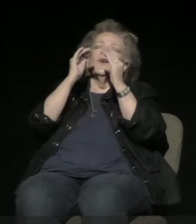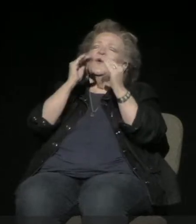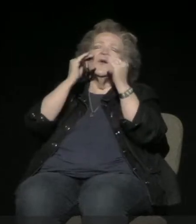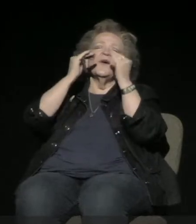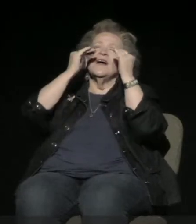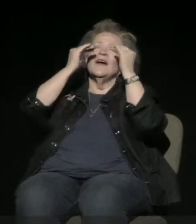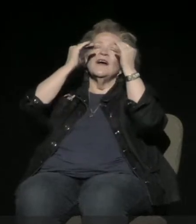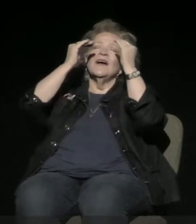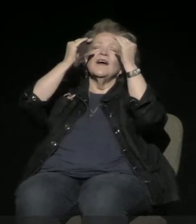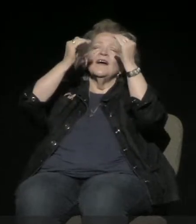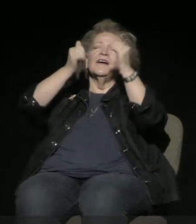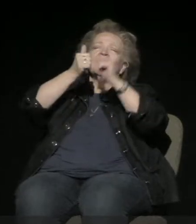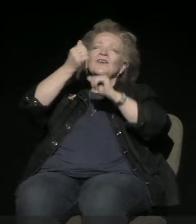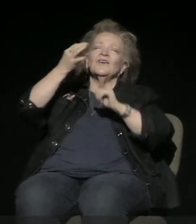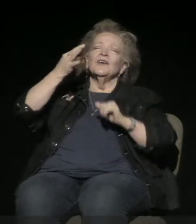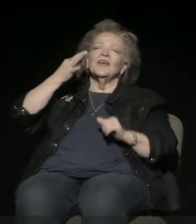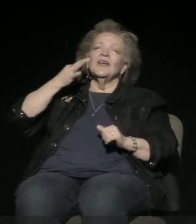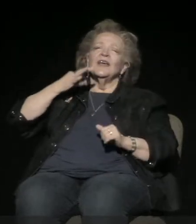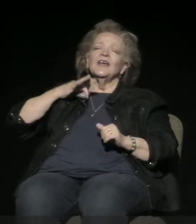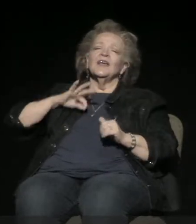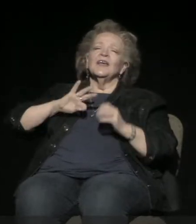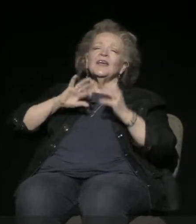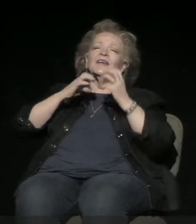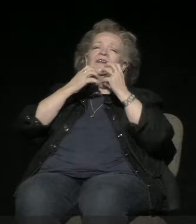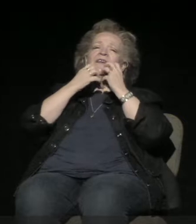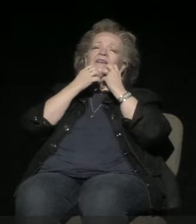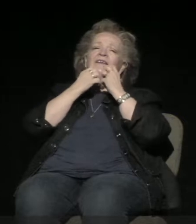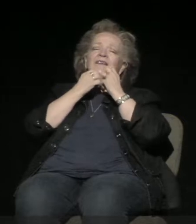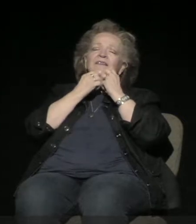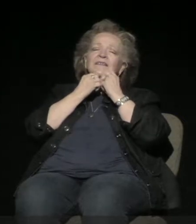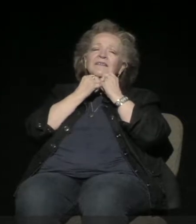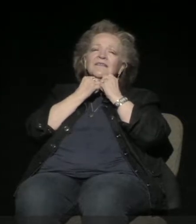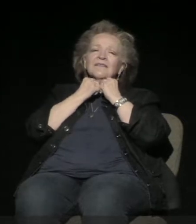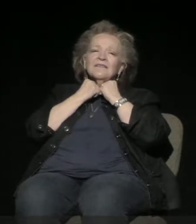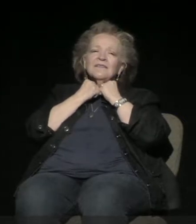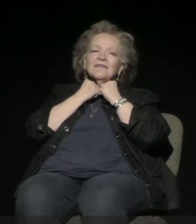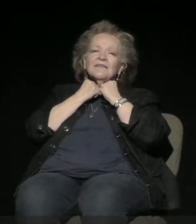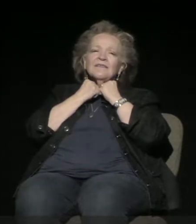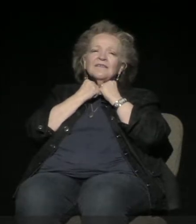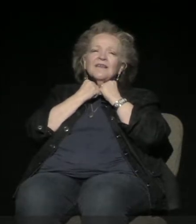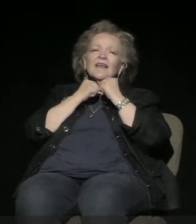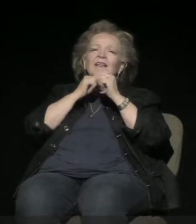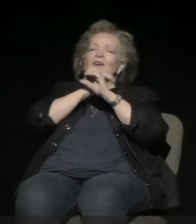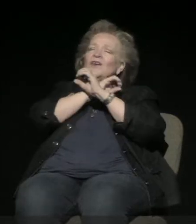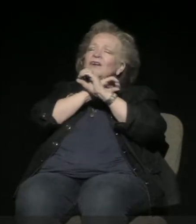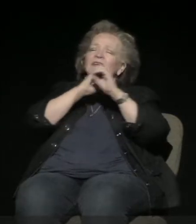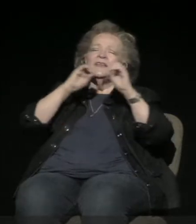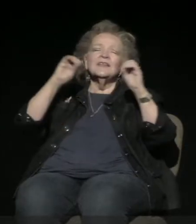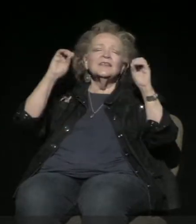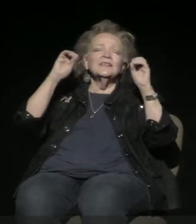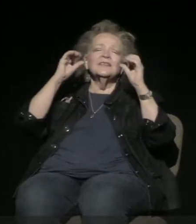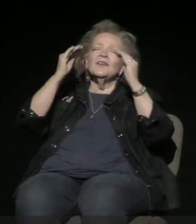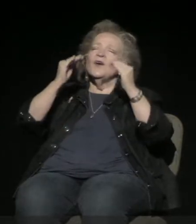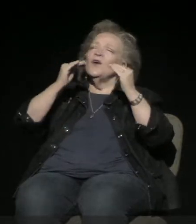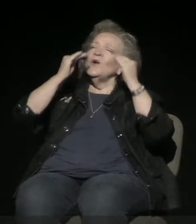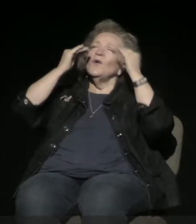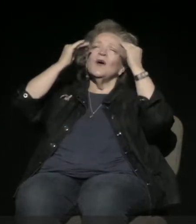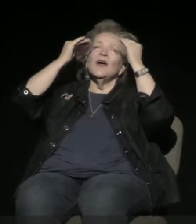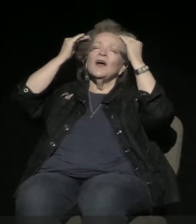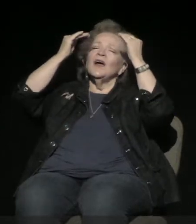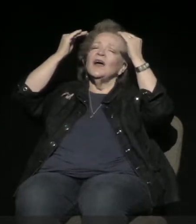No Higher Game There Is No There Is